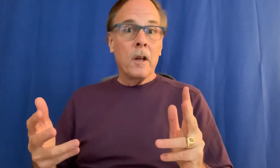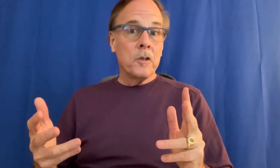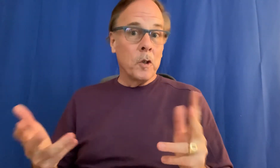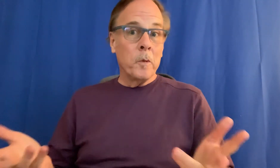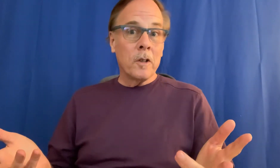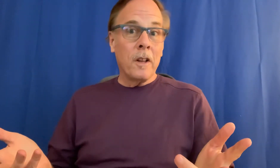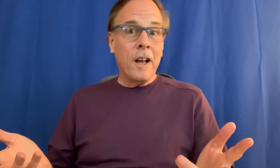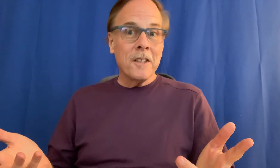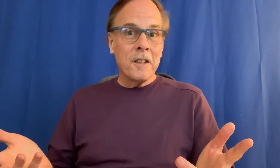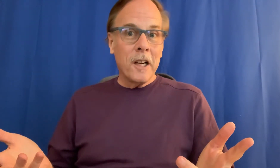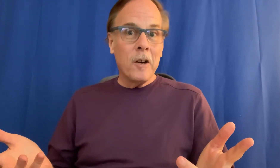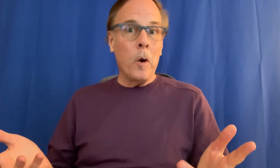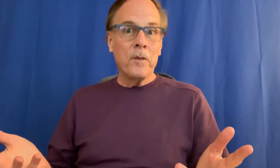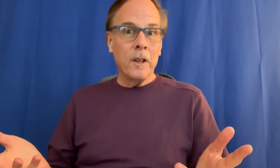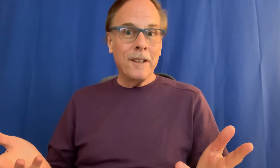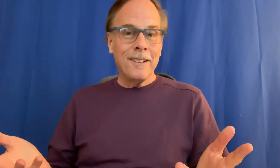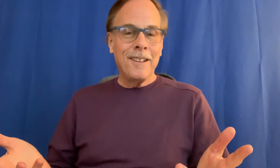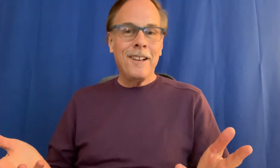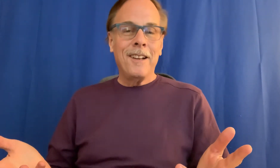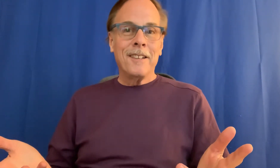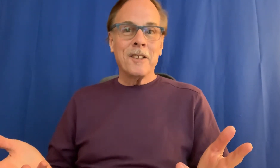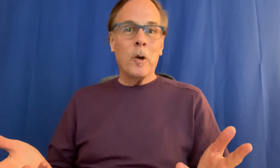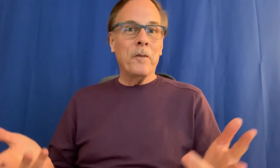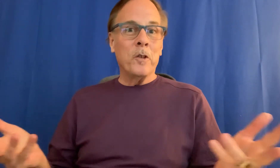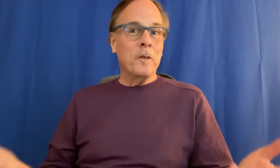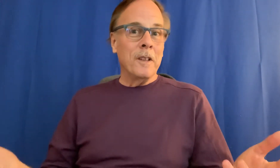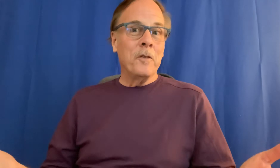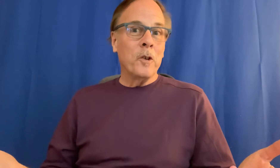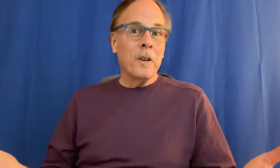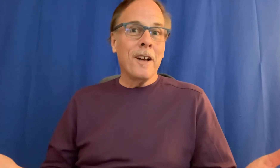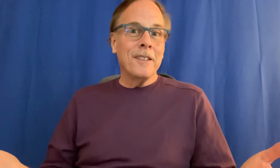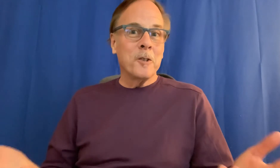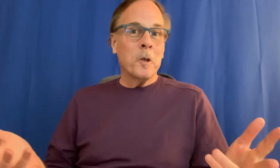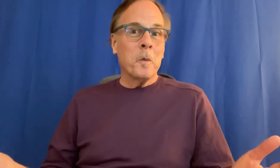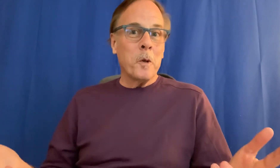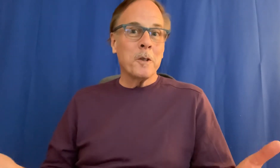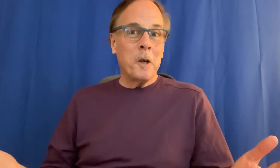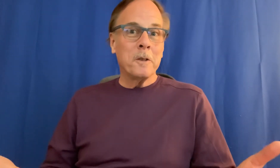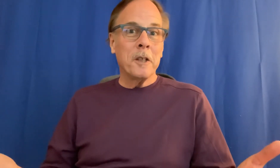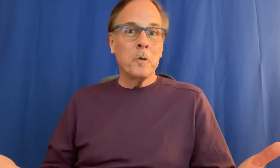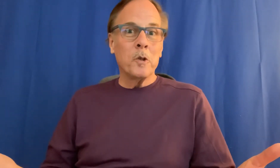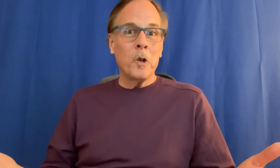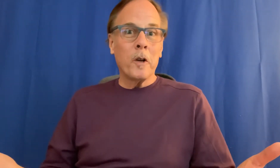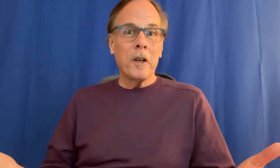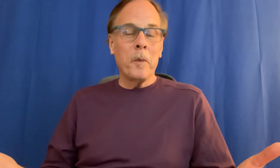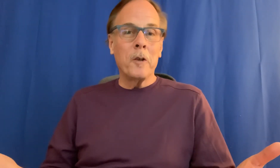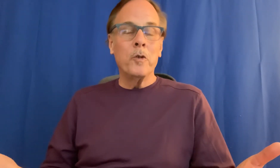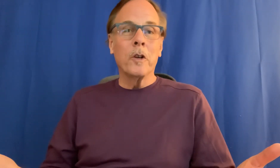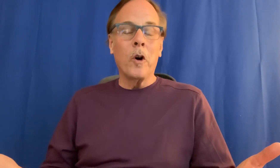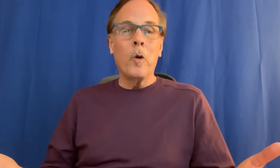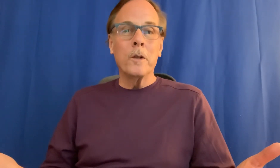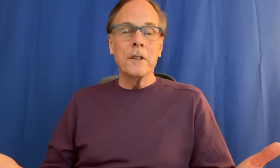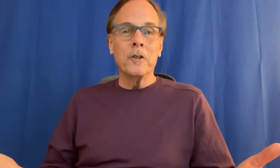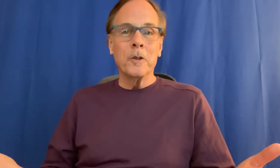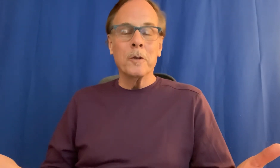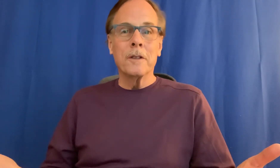Assume there's a closet there, hopefully. So if you're not sure the person understands what you're talking about, you can always introduce the sign